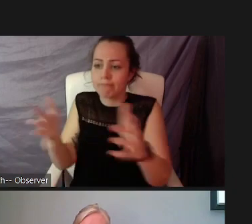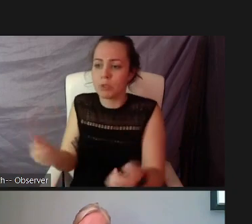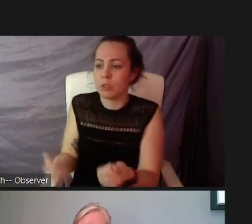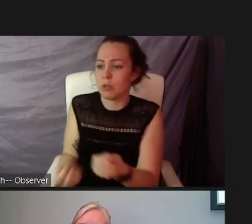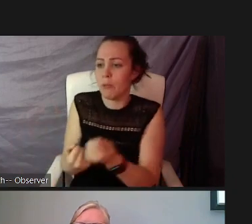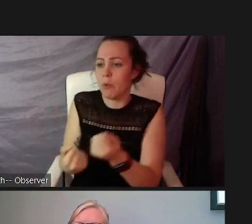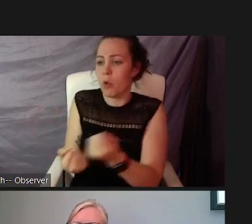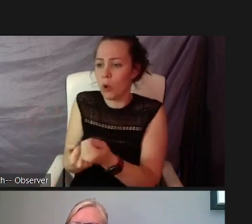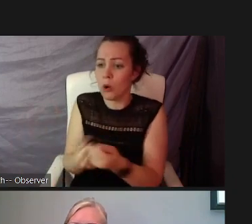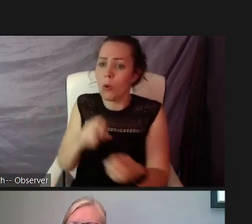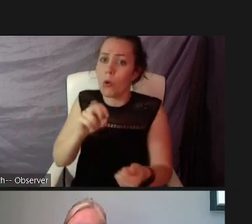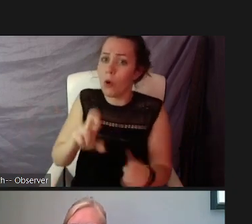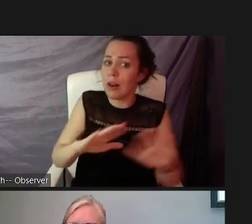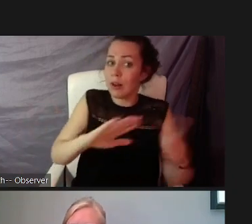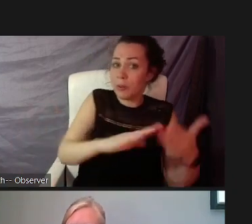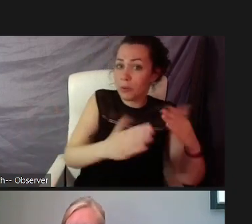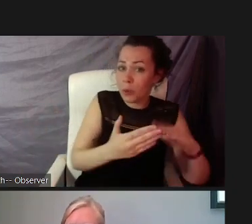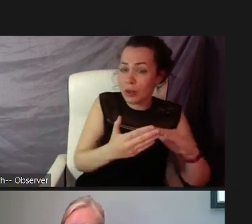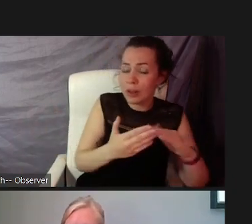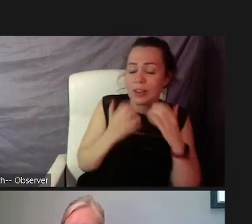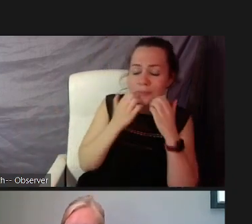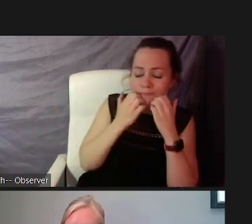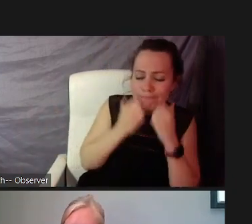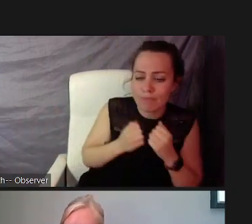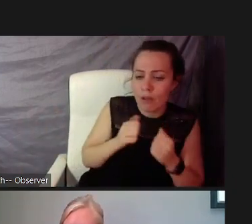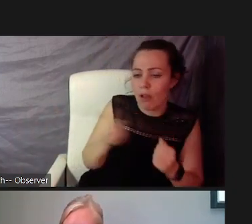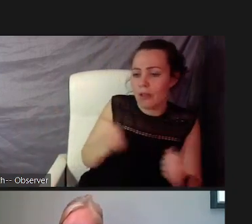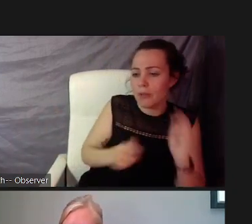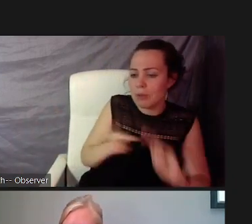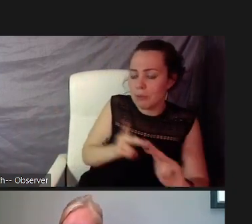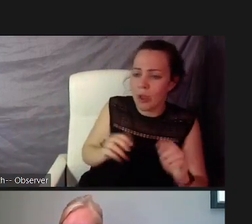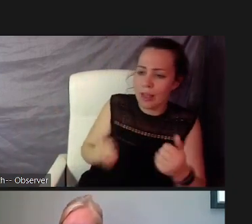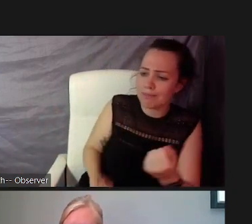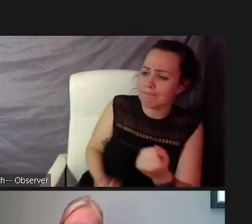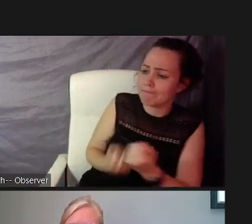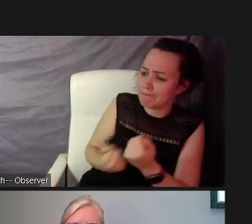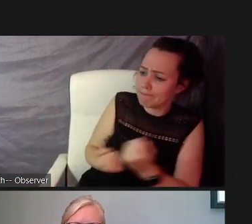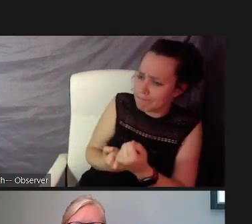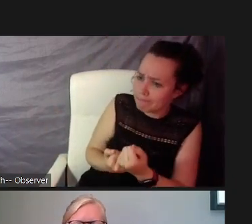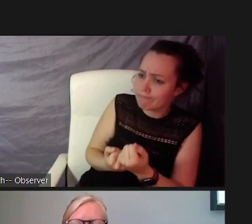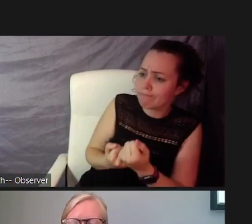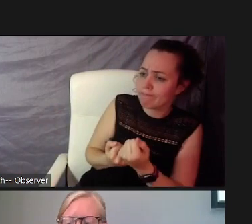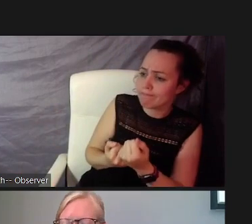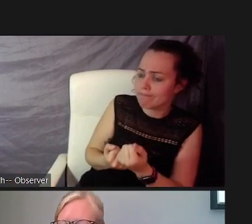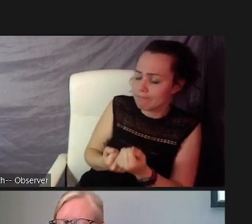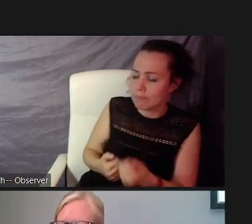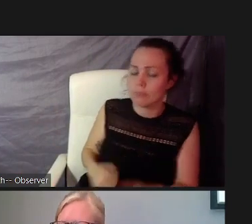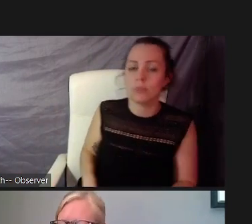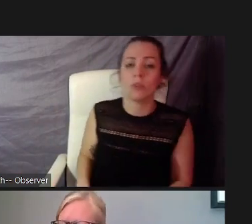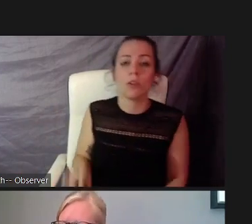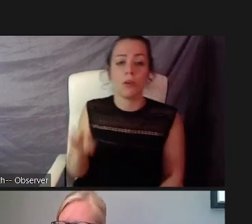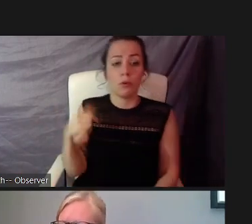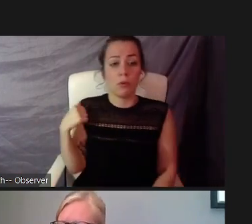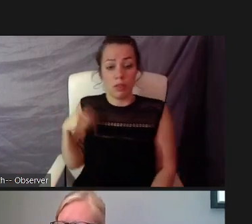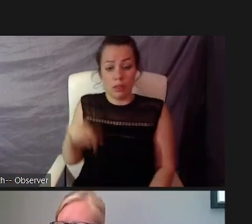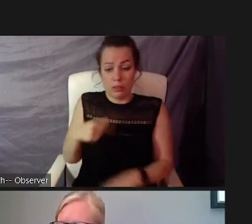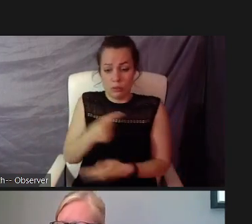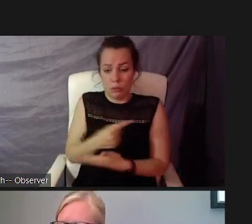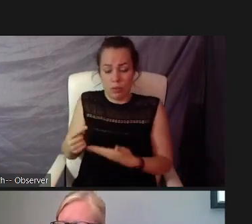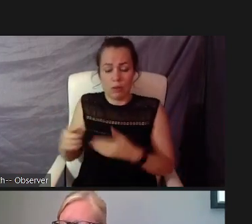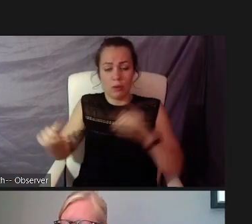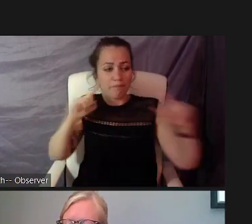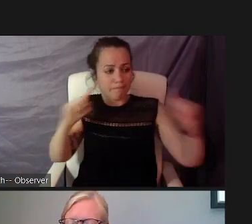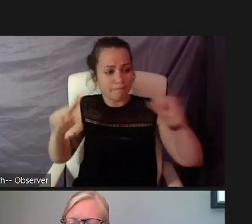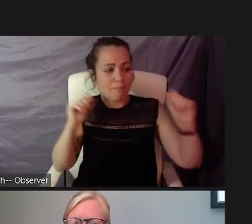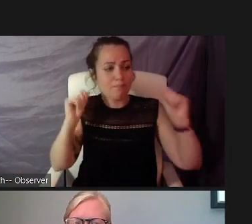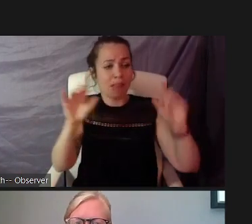communities supporting each other. So we've heard in press briefings this week some very nice stories coming from communities who have been supporting